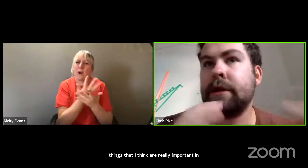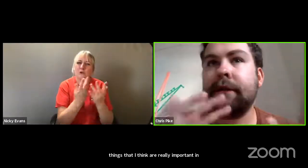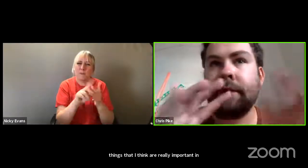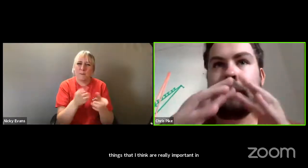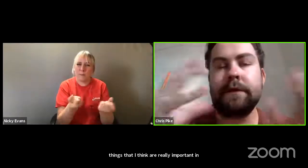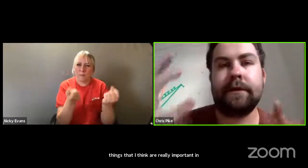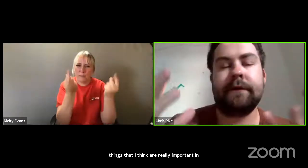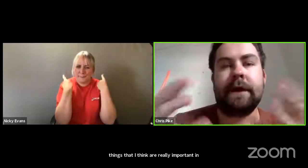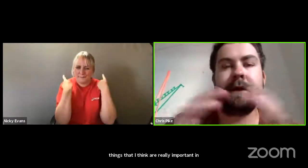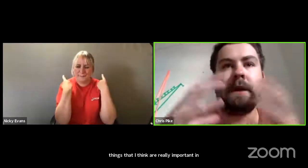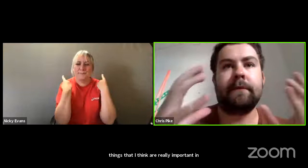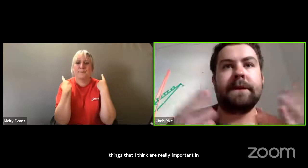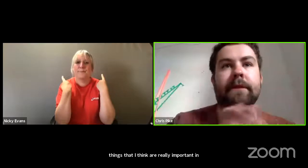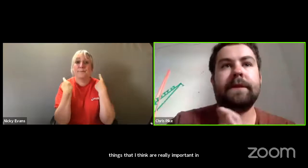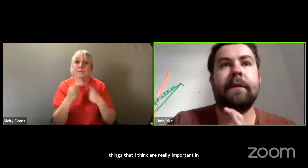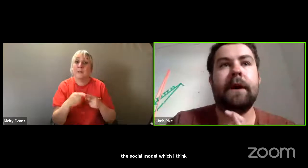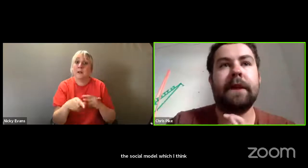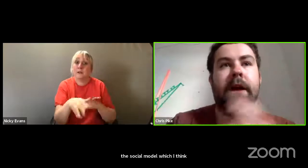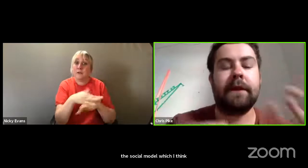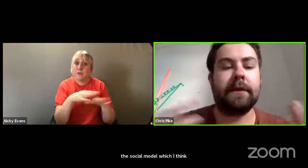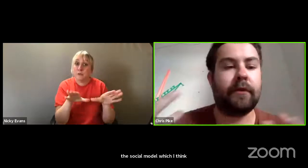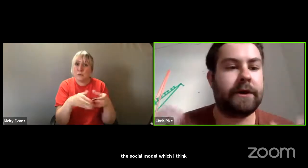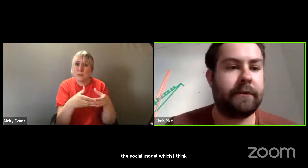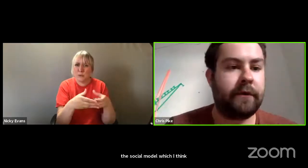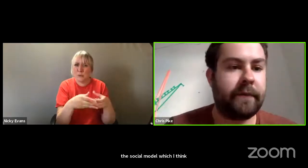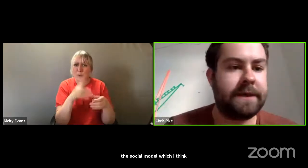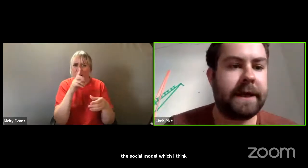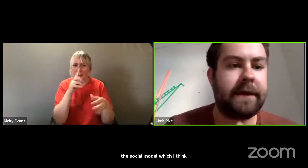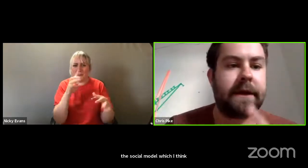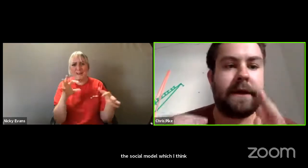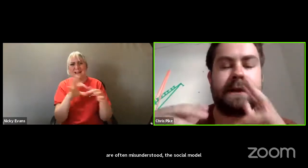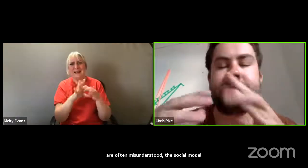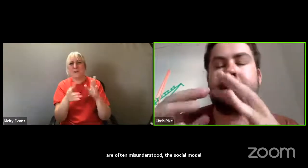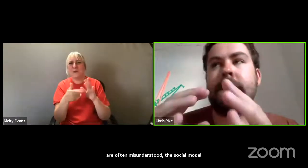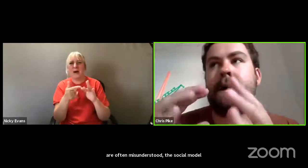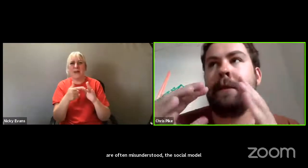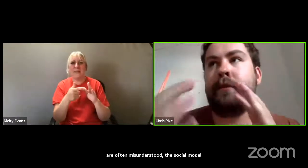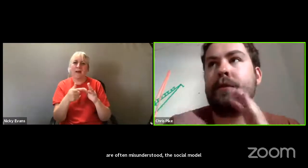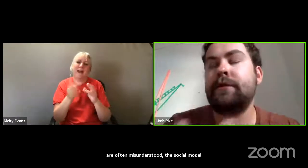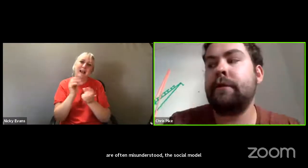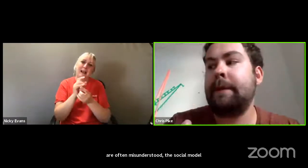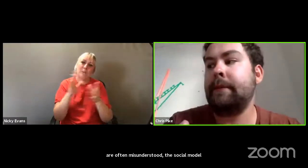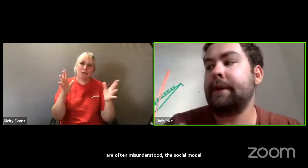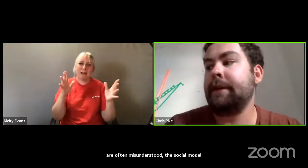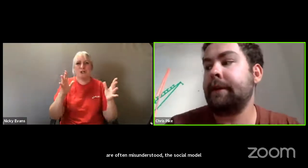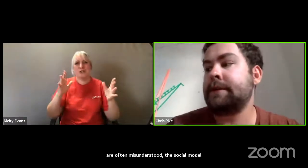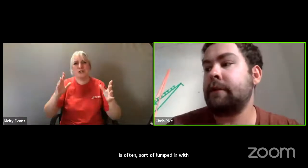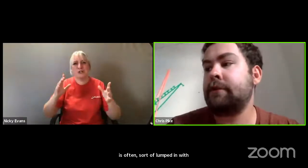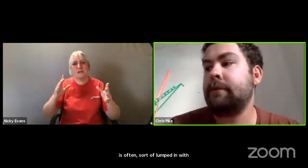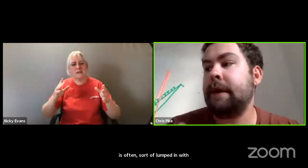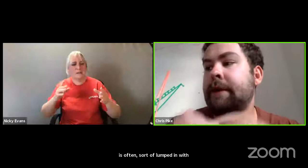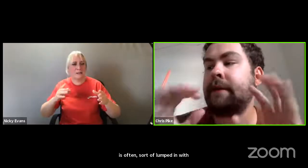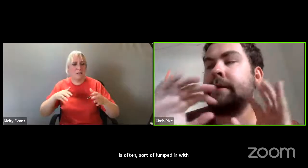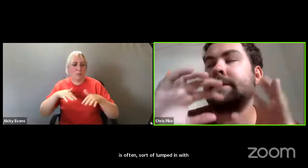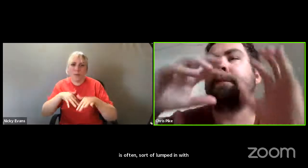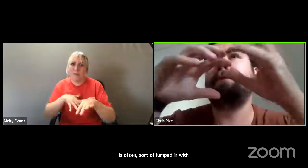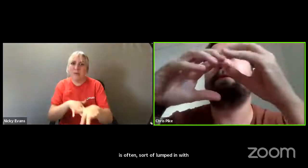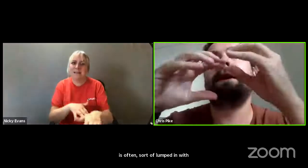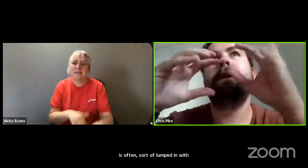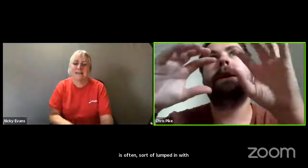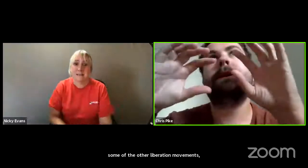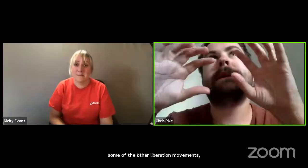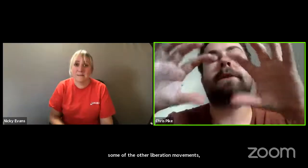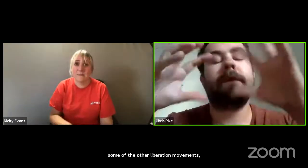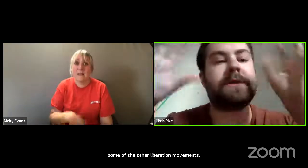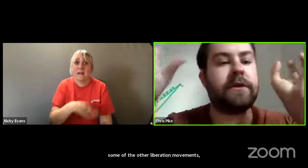model is often sort of, I think, lumped in with some of the other liberation movements. And I think it's important to remember that I think some people